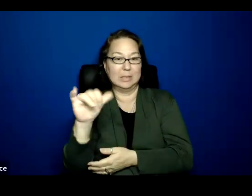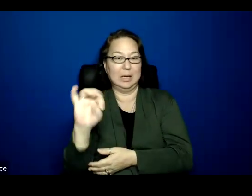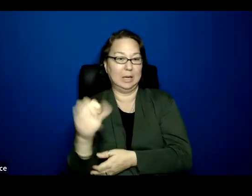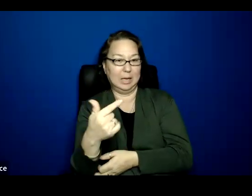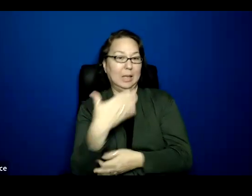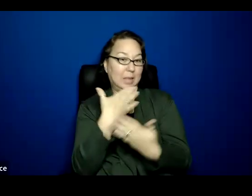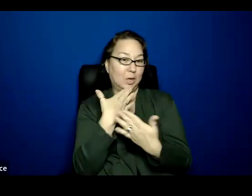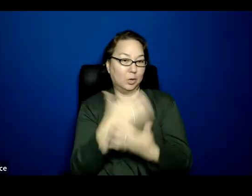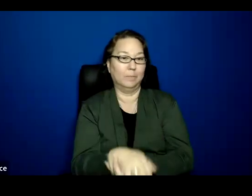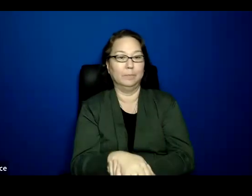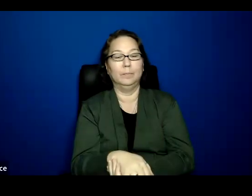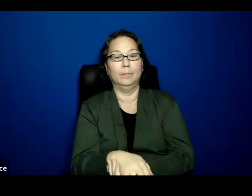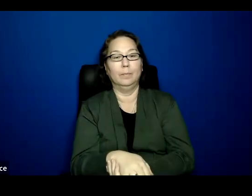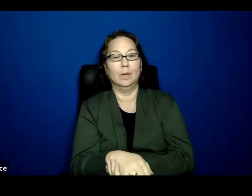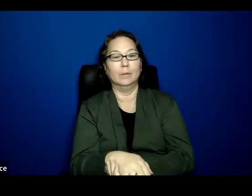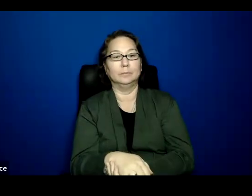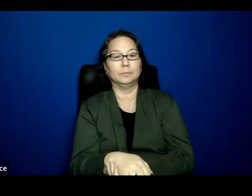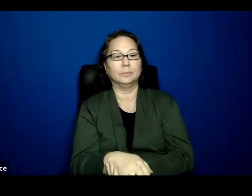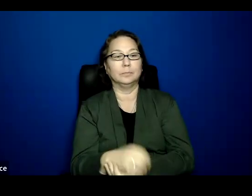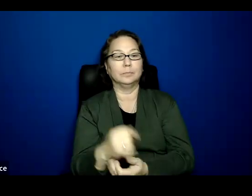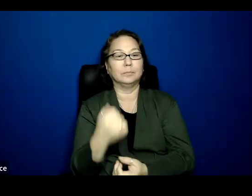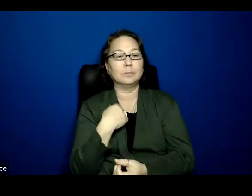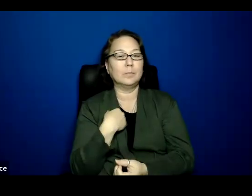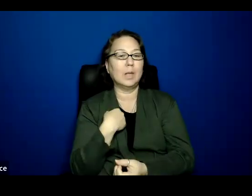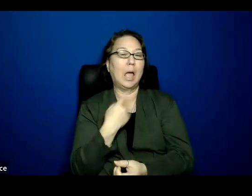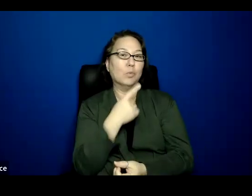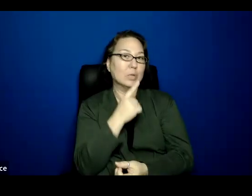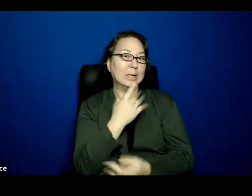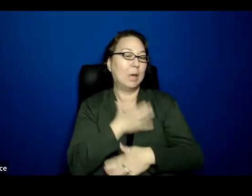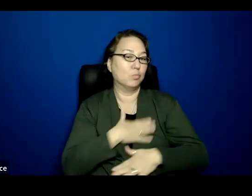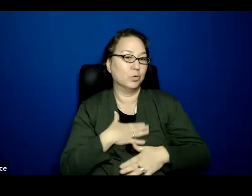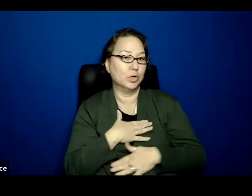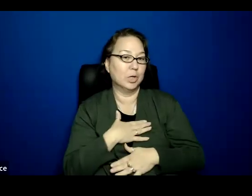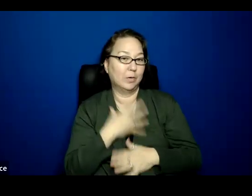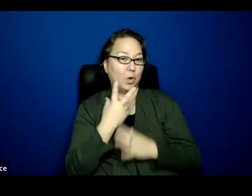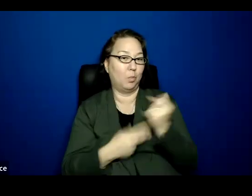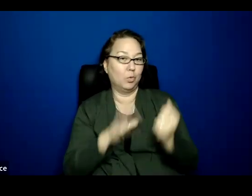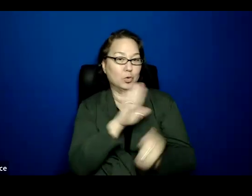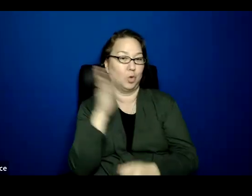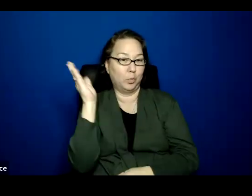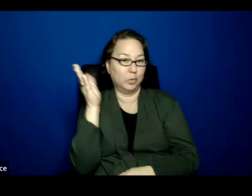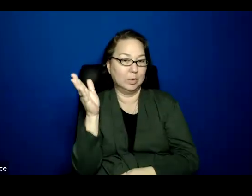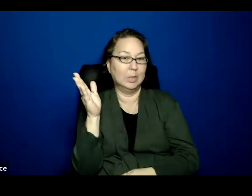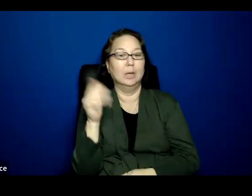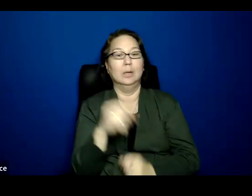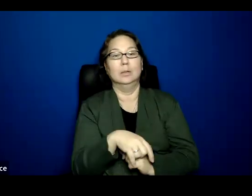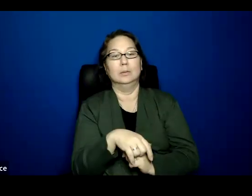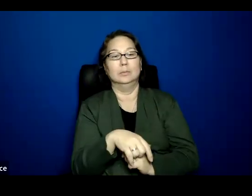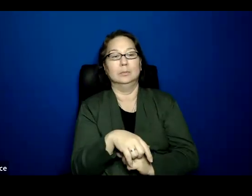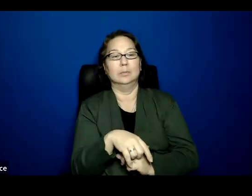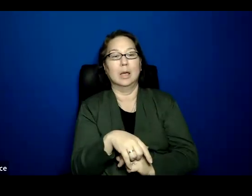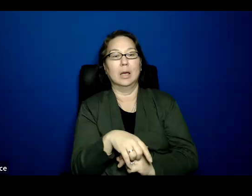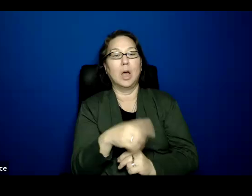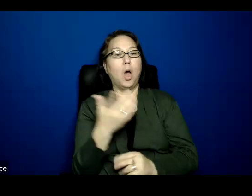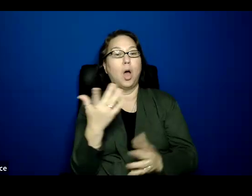in both of your presentations how you talked not only about what's going well and the work that you've done, but the challenges that you faced. Because moving